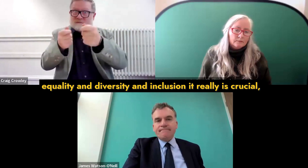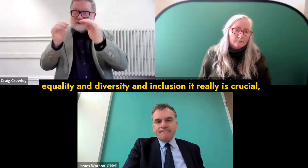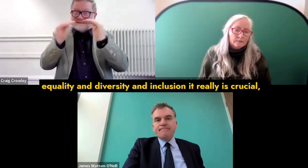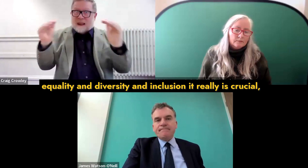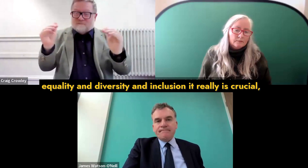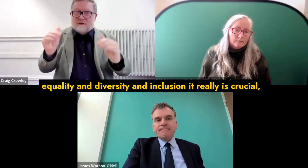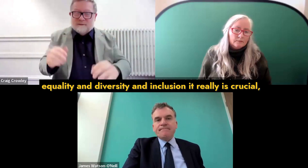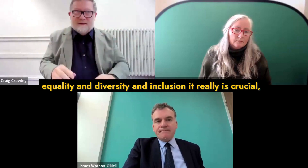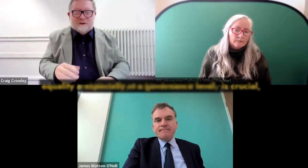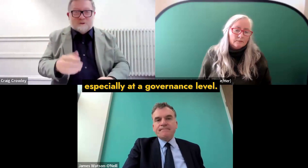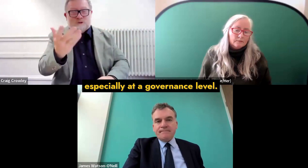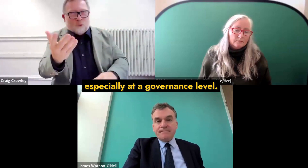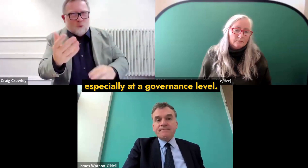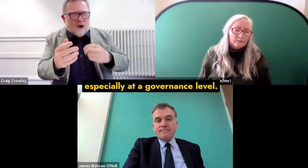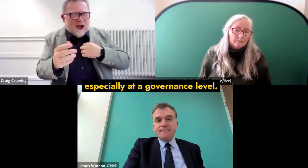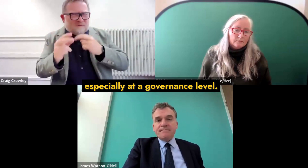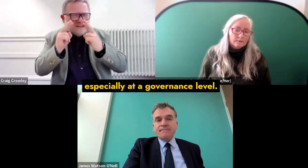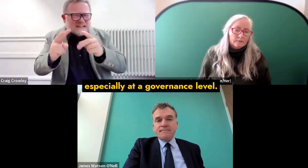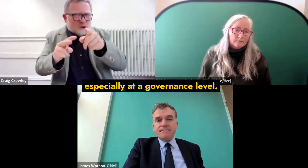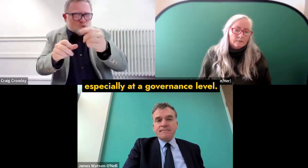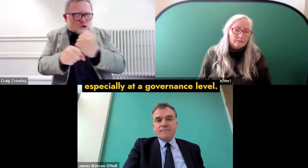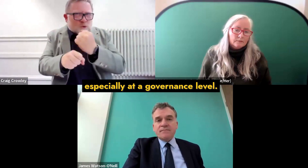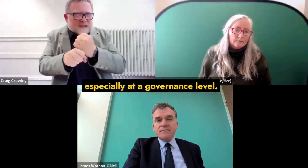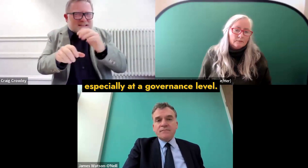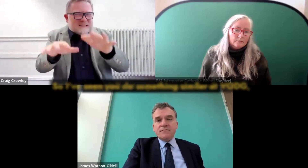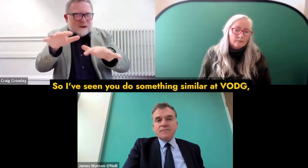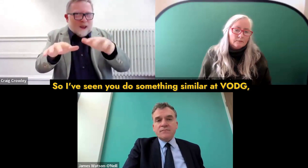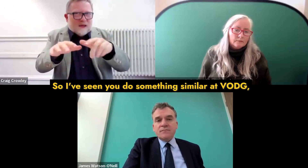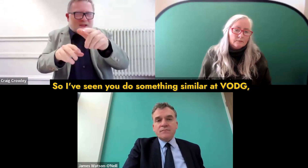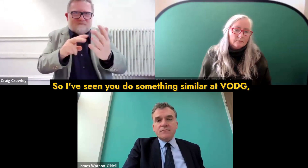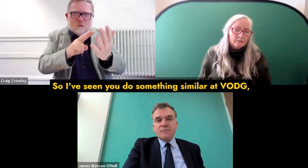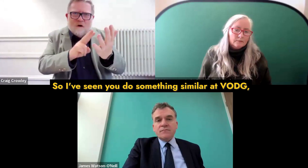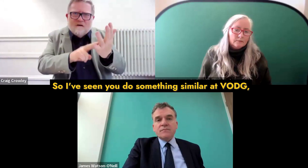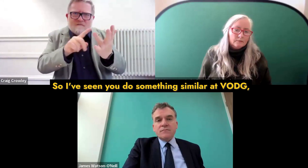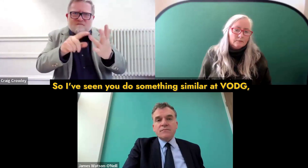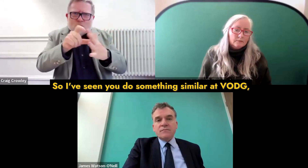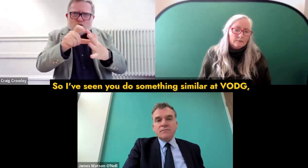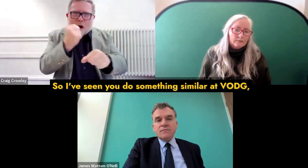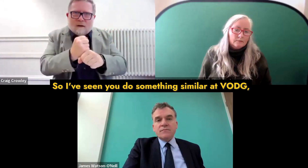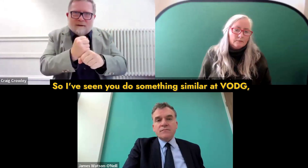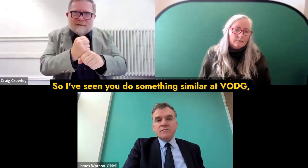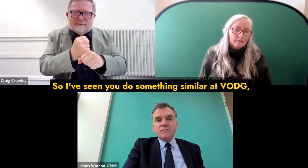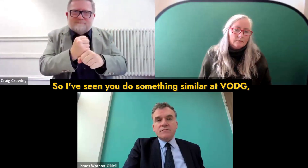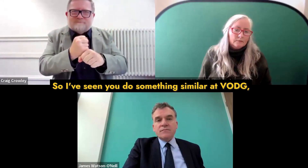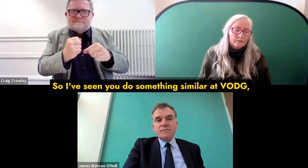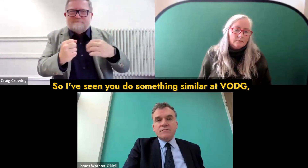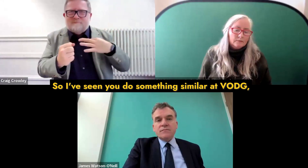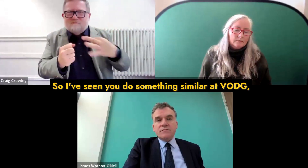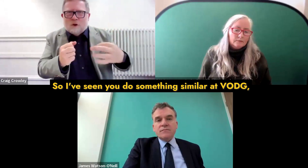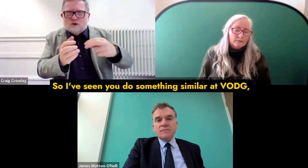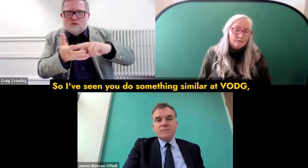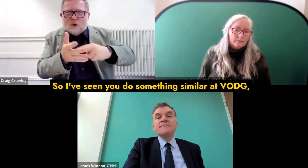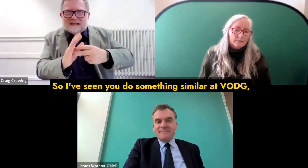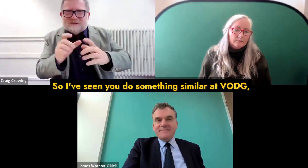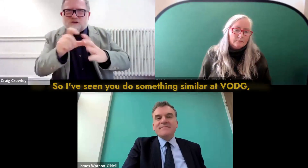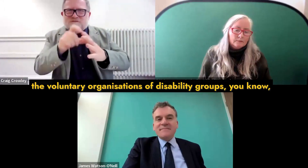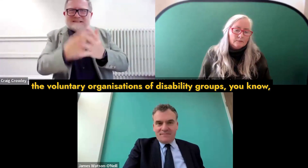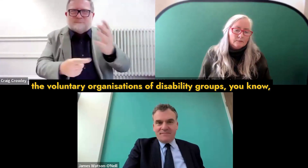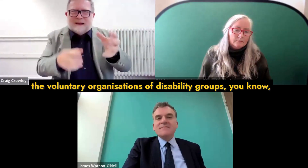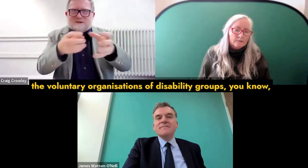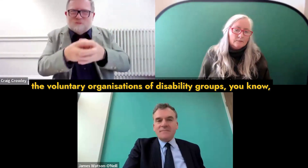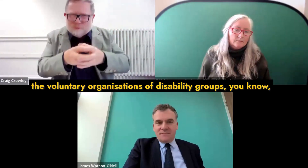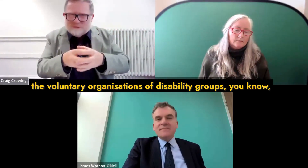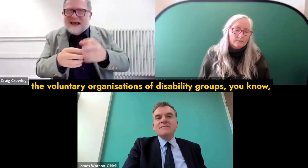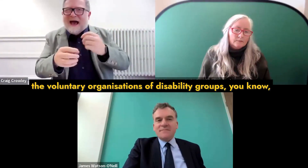is crucial, especially at governance level. So I've seen you do something similar at VODOG,